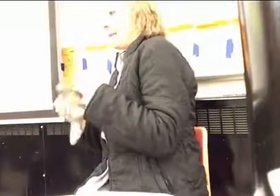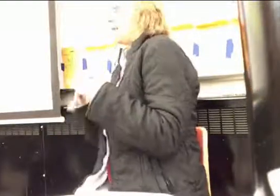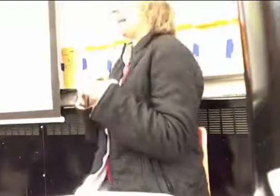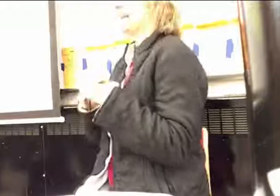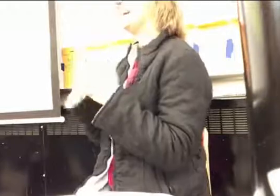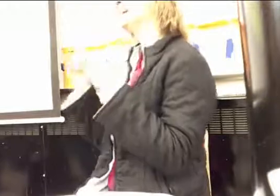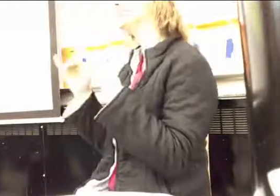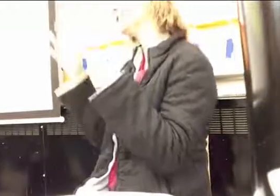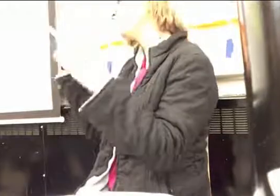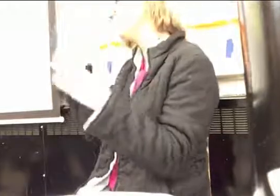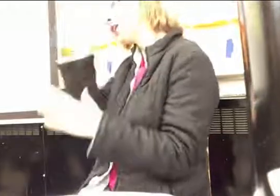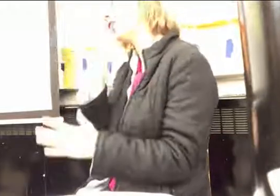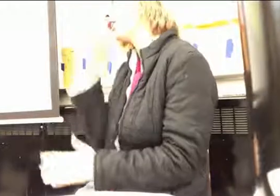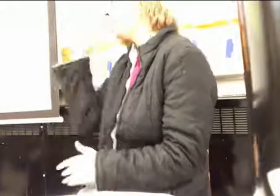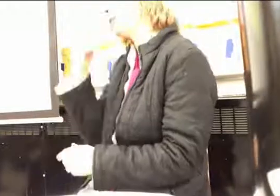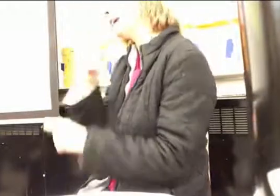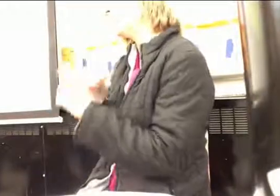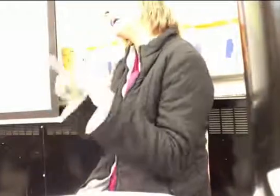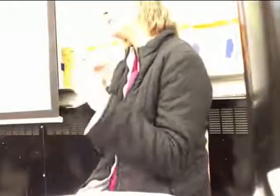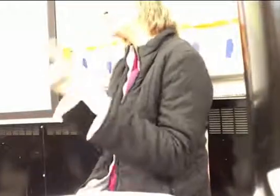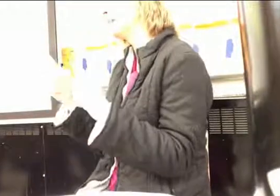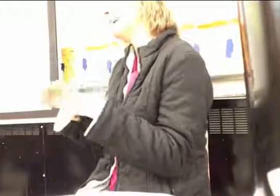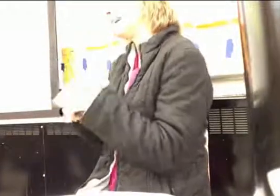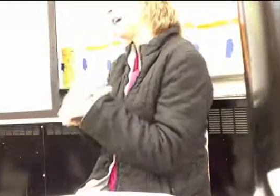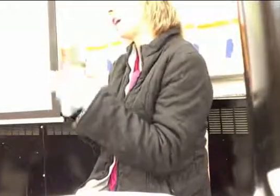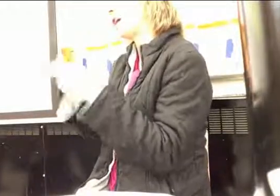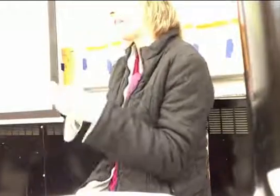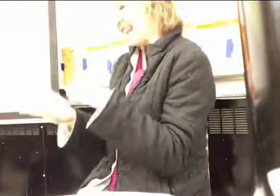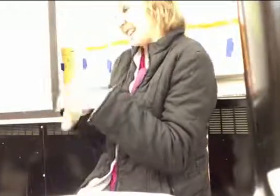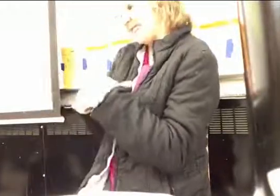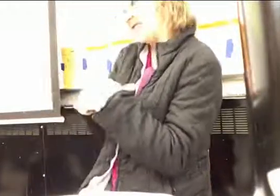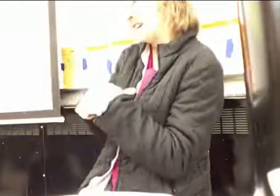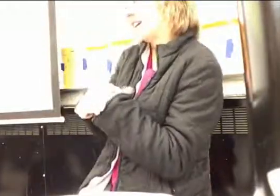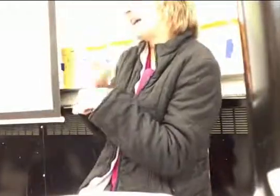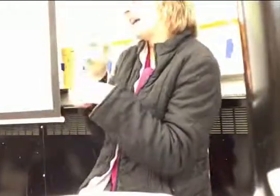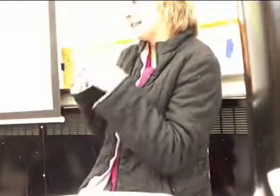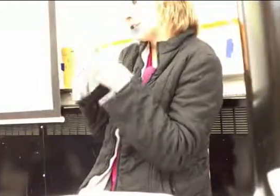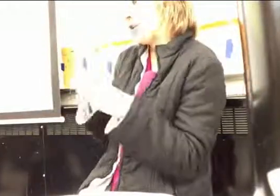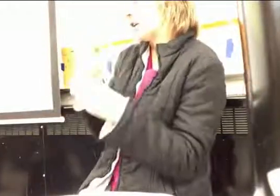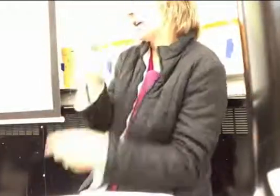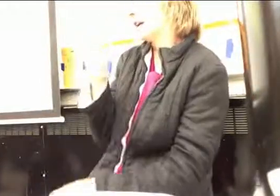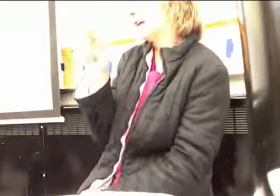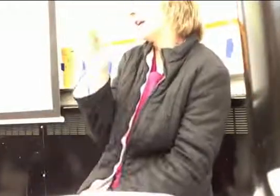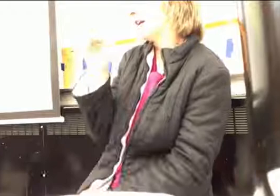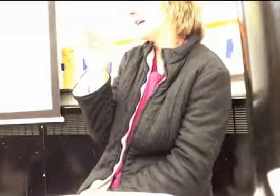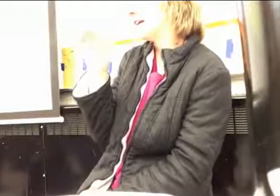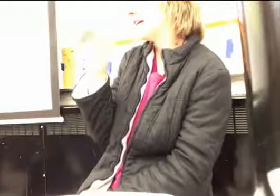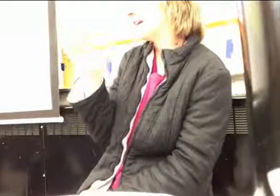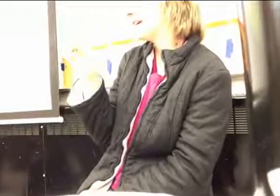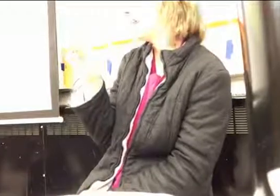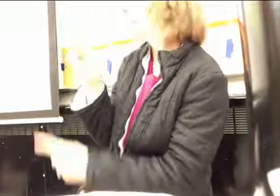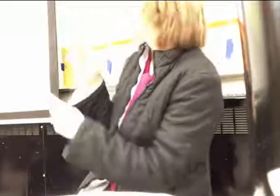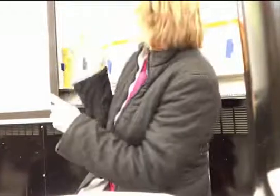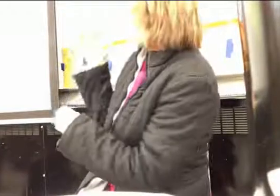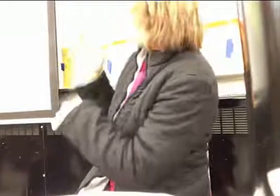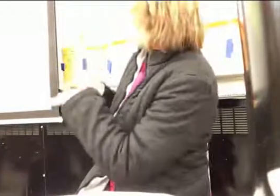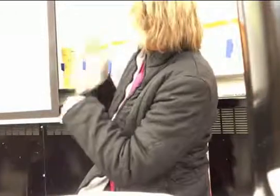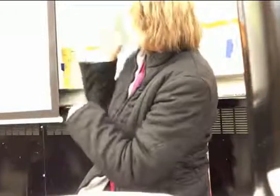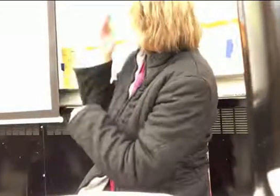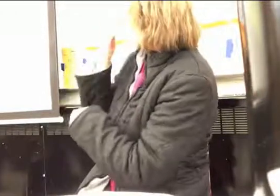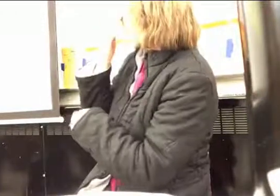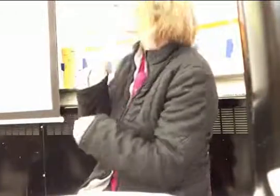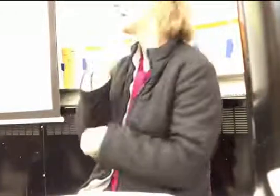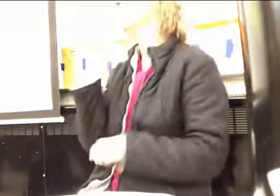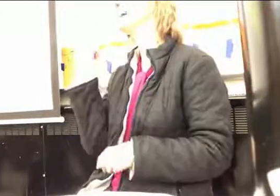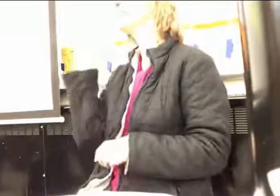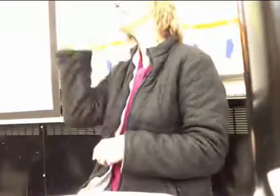pretty and shiny, but it's actually being what's called gilded. Yes? Why is it on a flower? Because it's pretty for the wedding pictures.